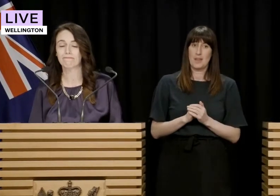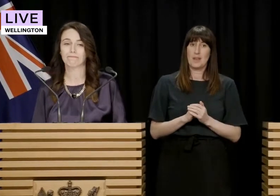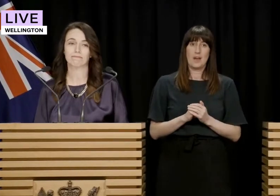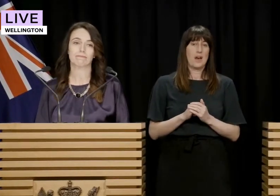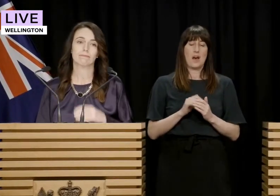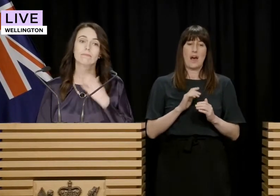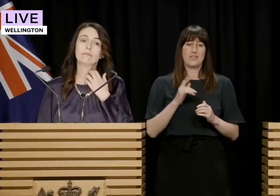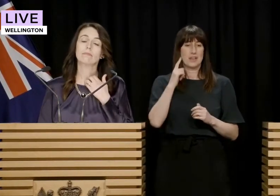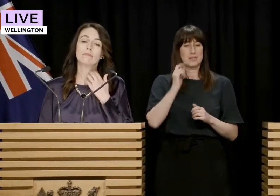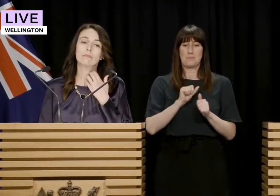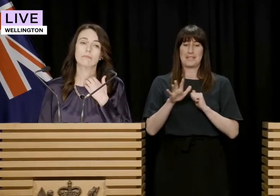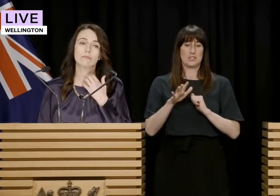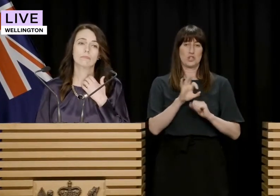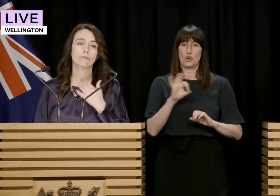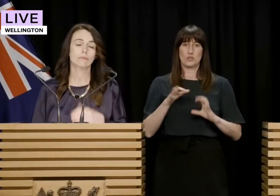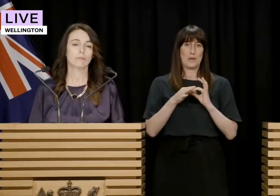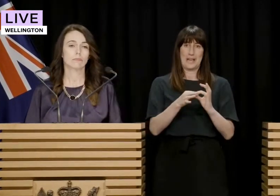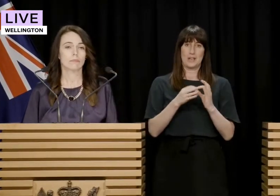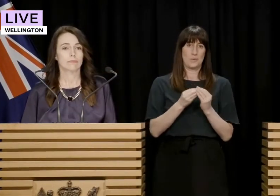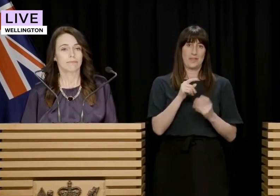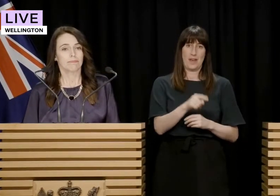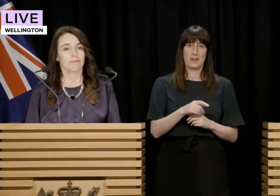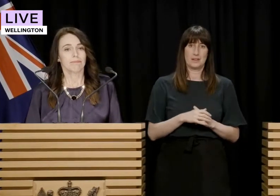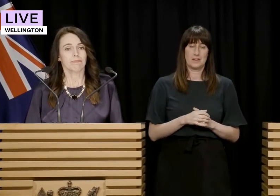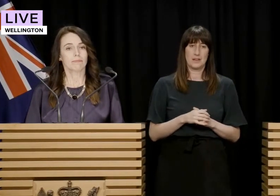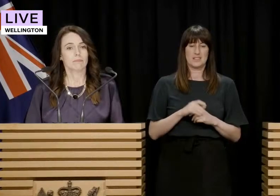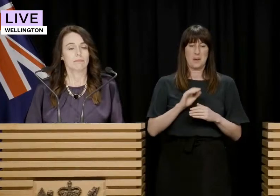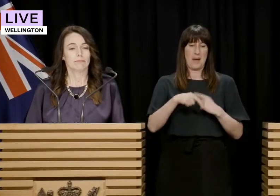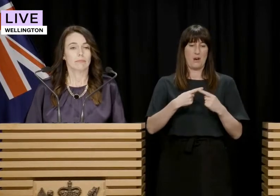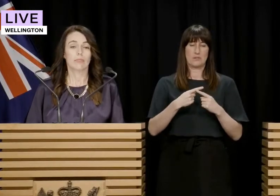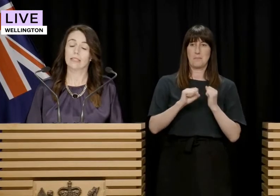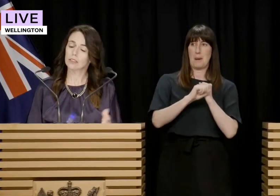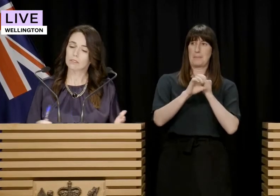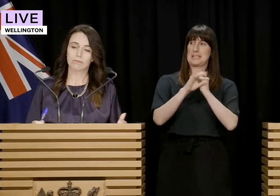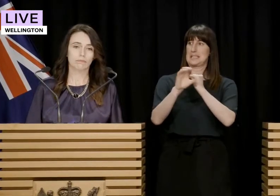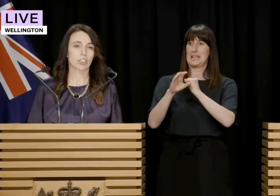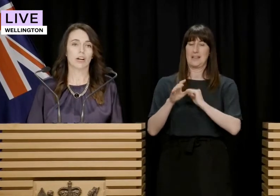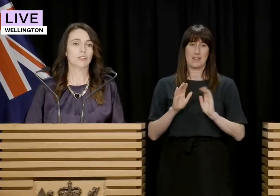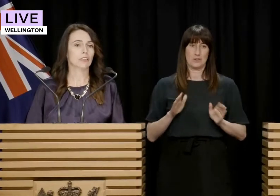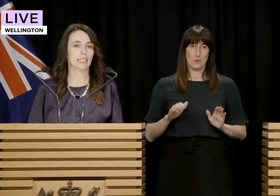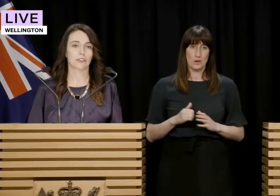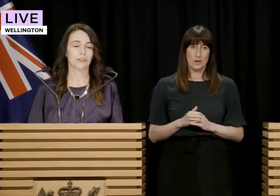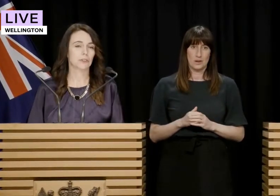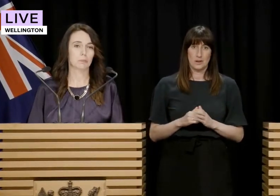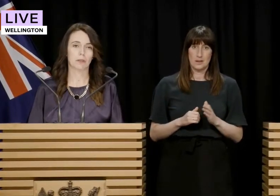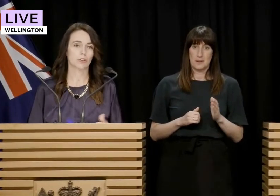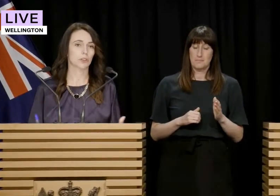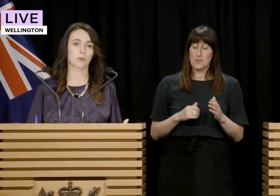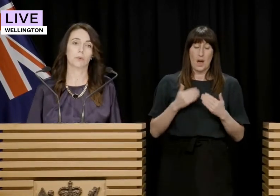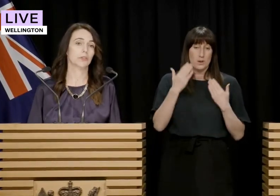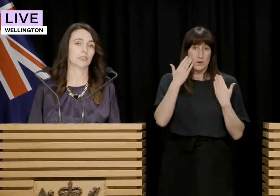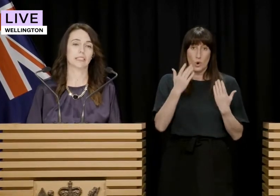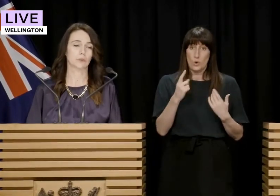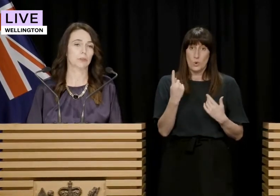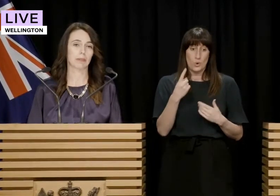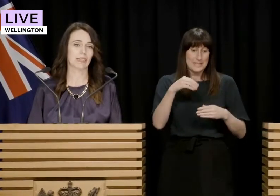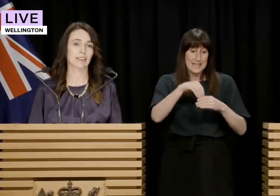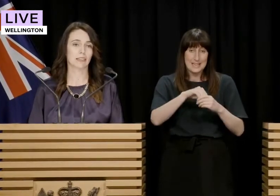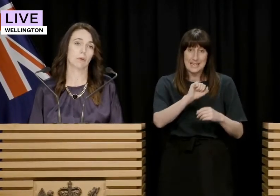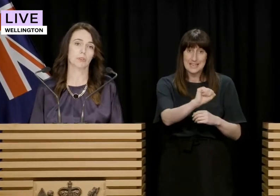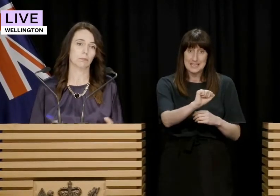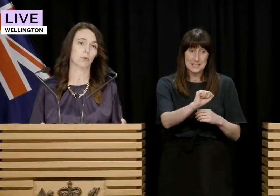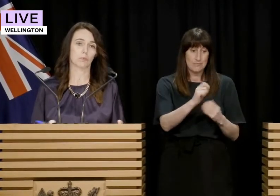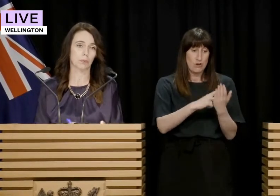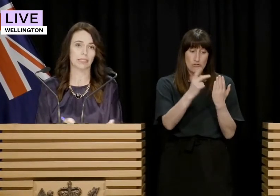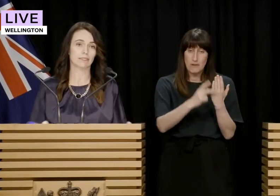But he's said something that's been reasonably offensive to And, those. Gina, I couldn't tell you who's been on the show or who's scheduled to be. I